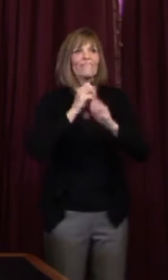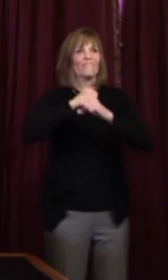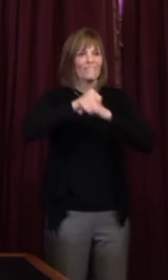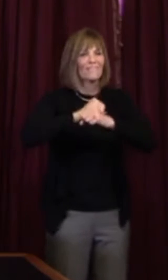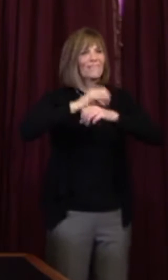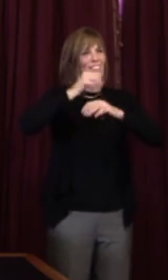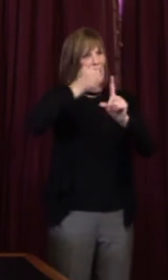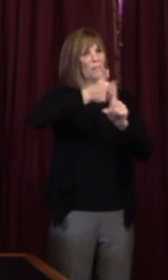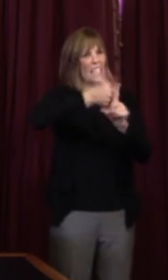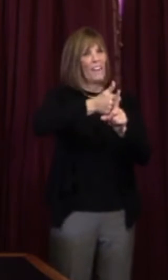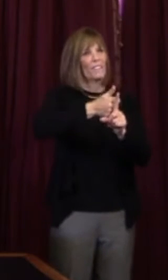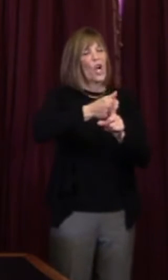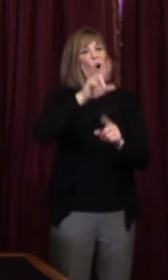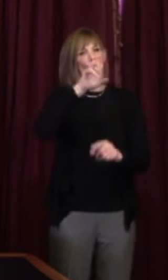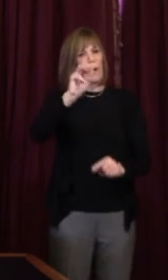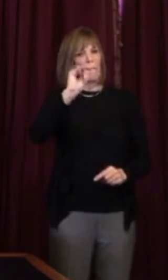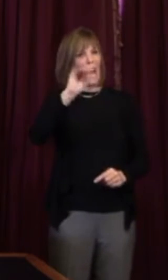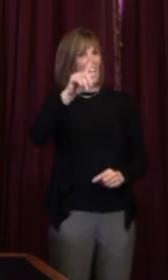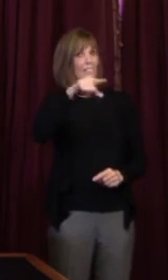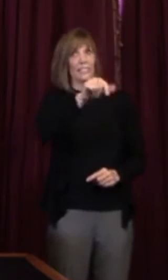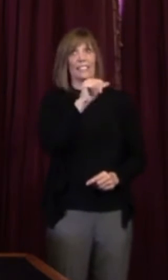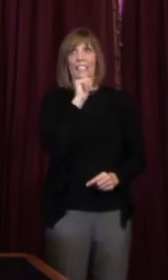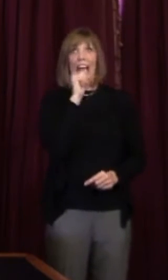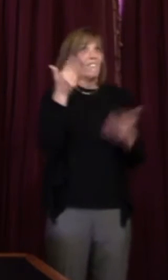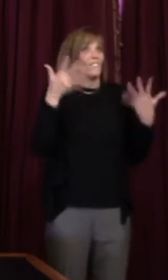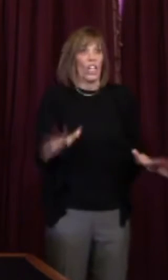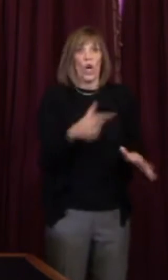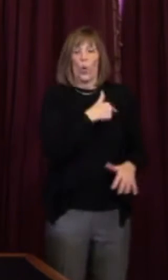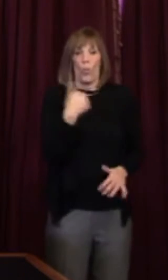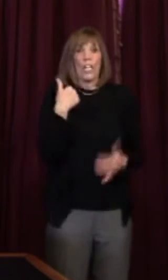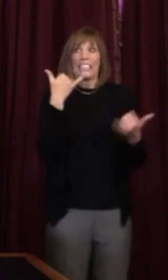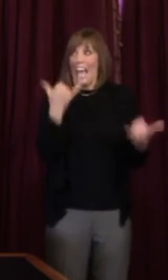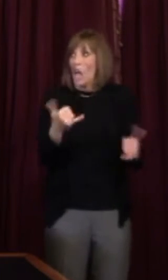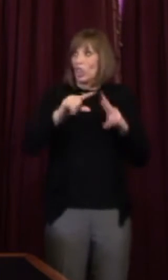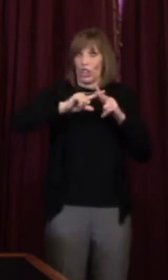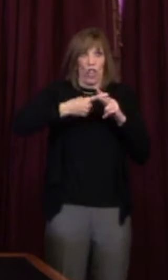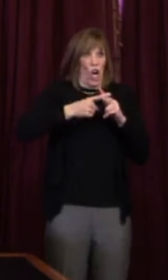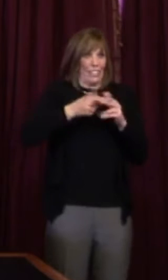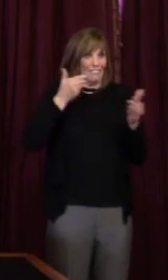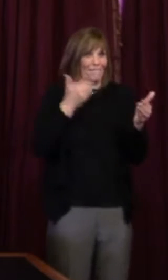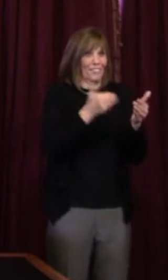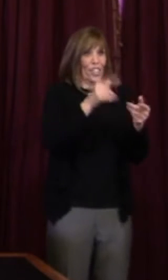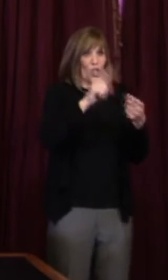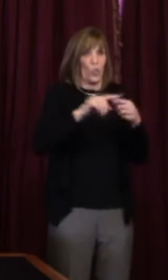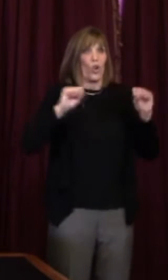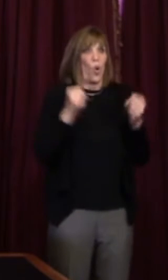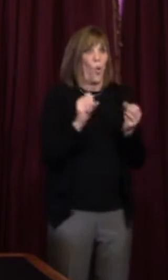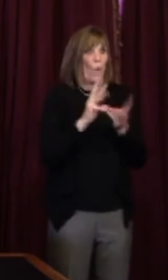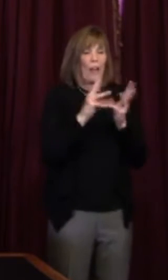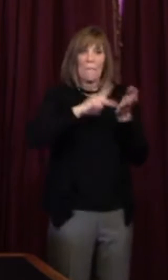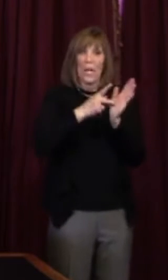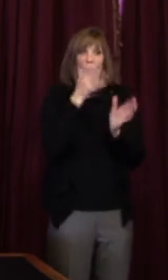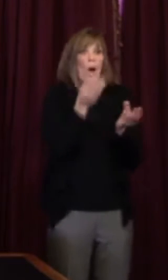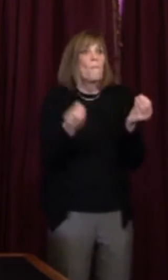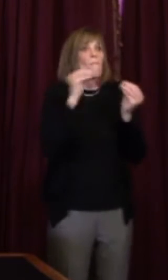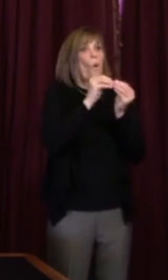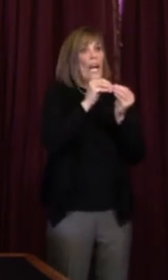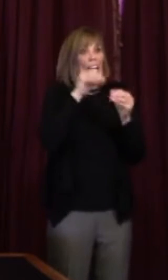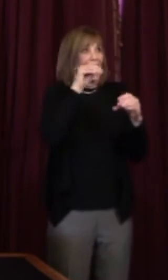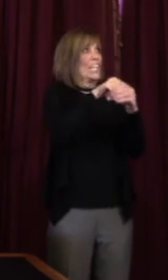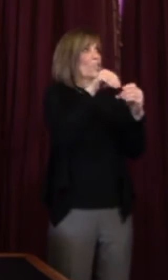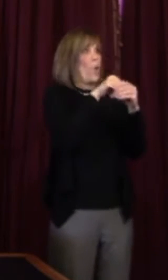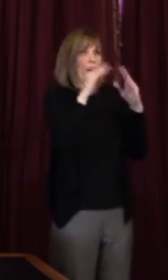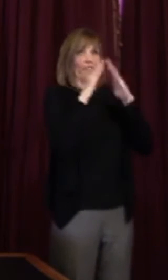watch, just reminding them that it's not over, that we're getting ready to move into colder weather, which means more indoor